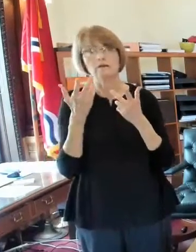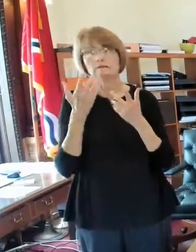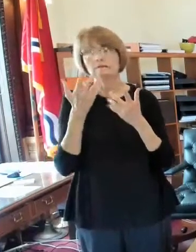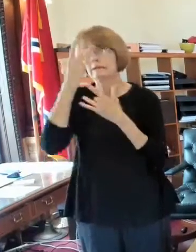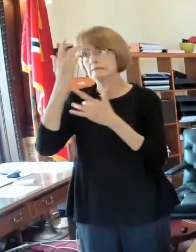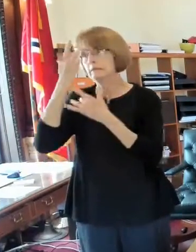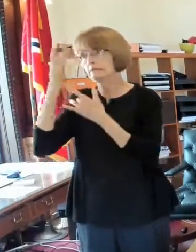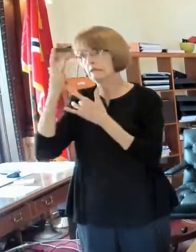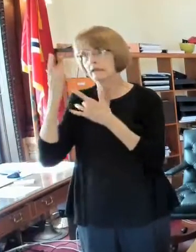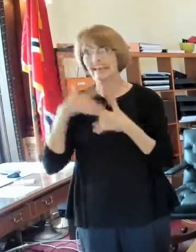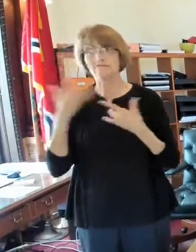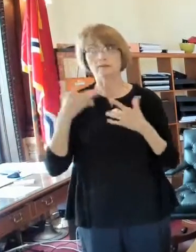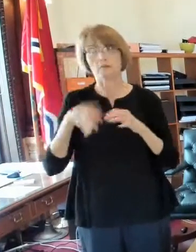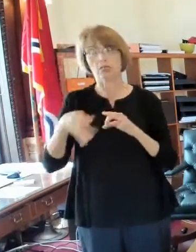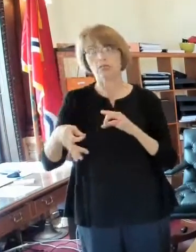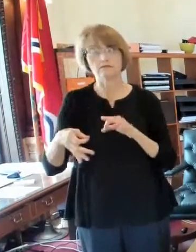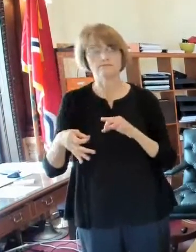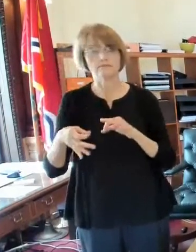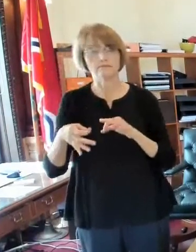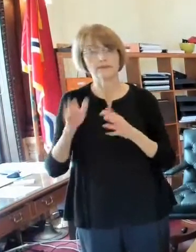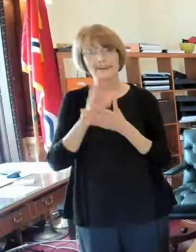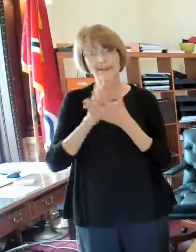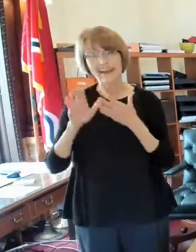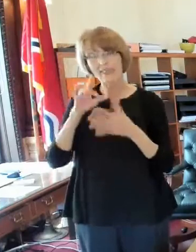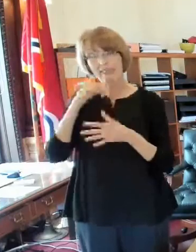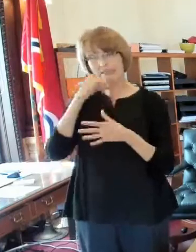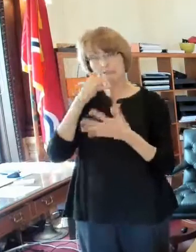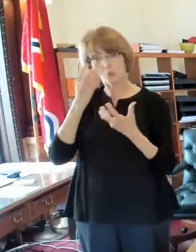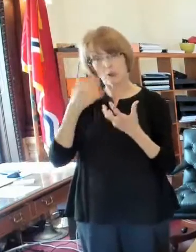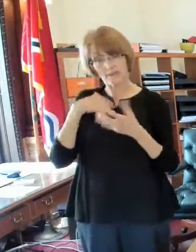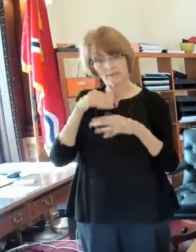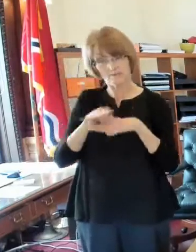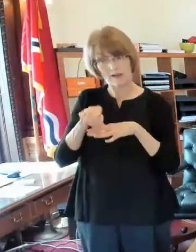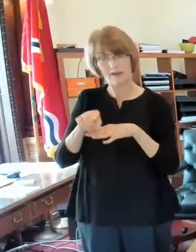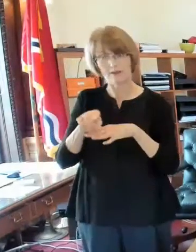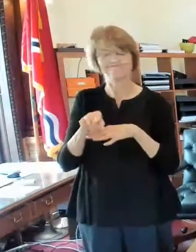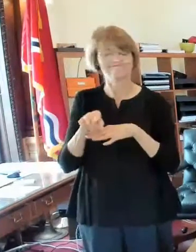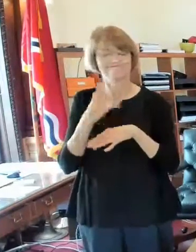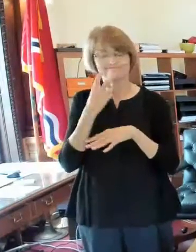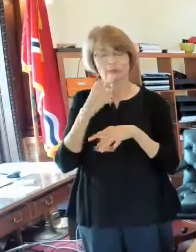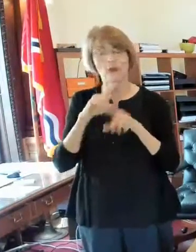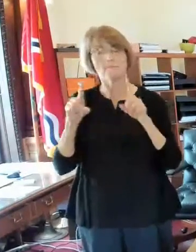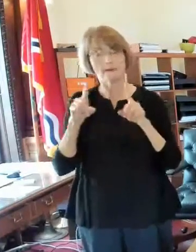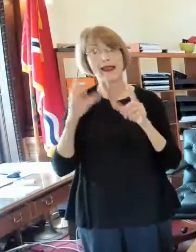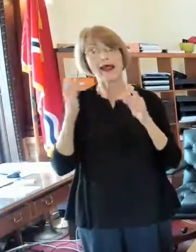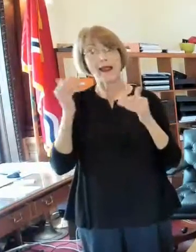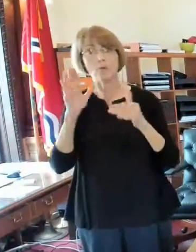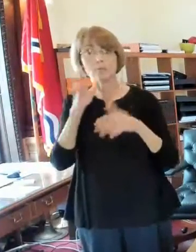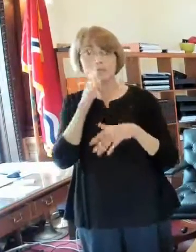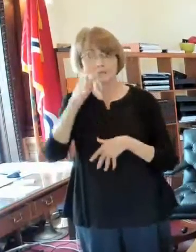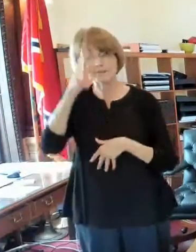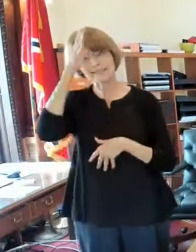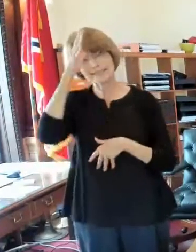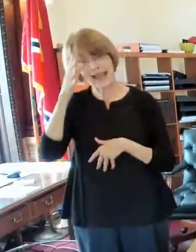don't know that the college kids want advice from me, but I hope their moms all told them, or their